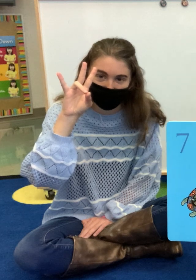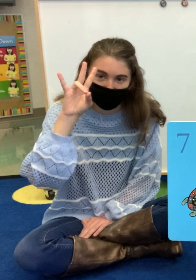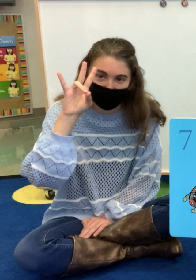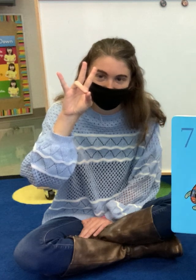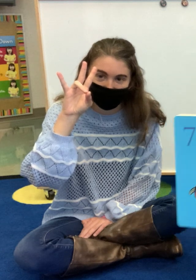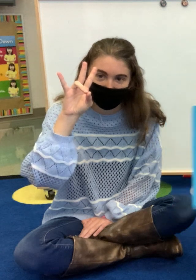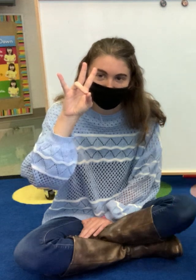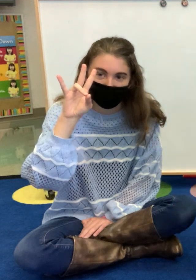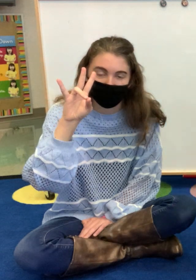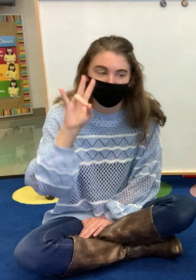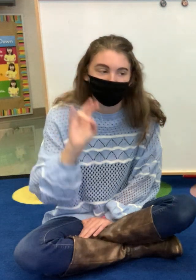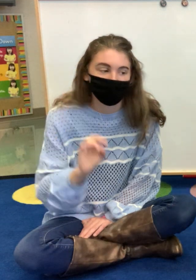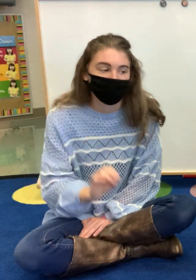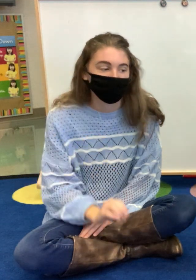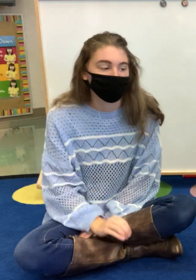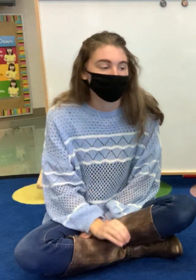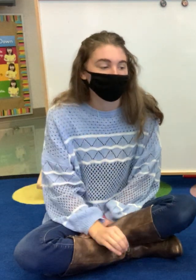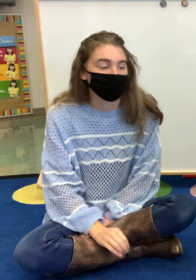Seven turtles.